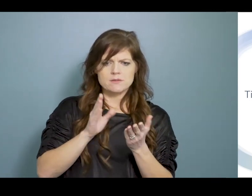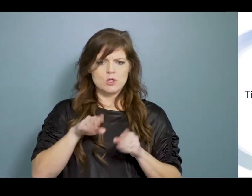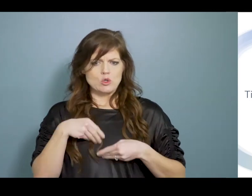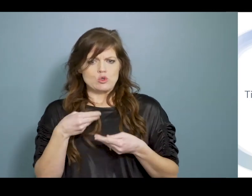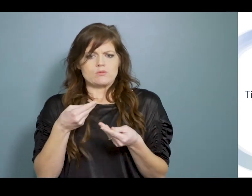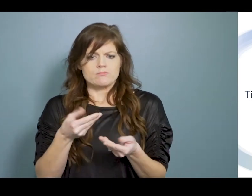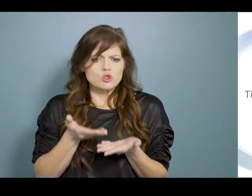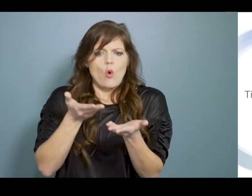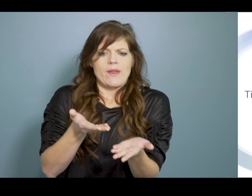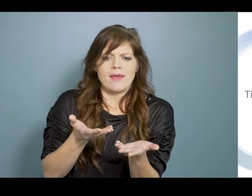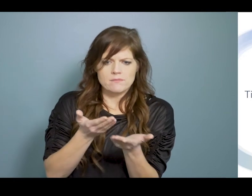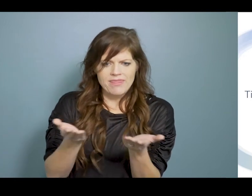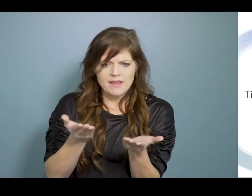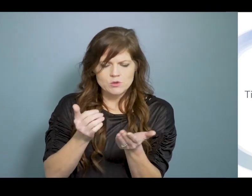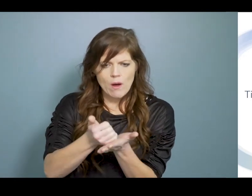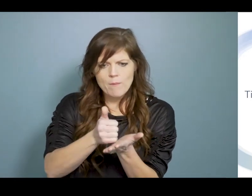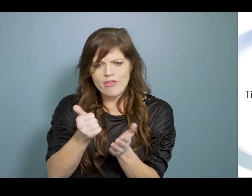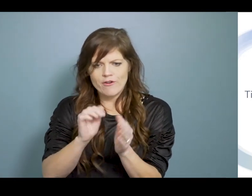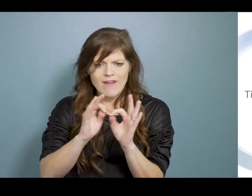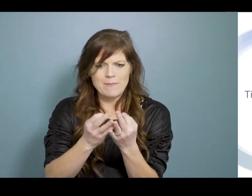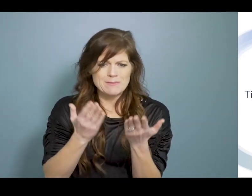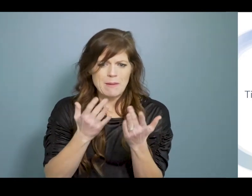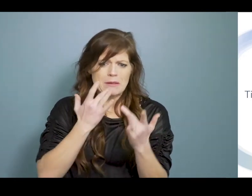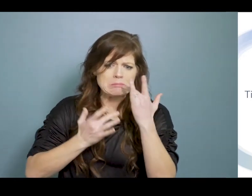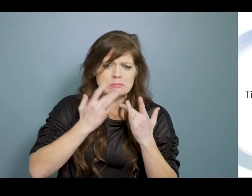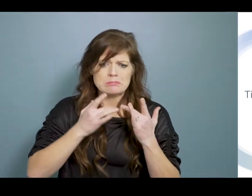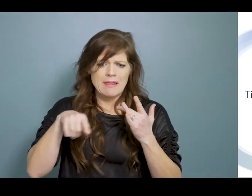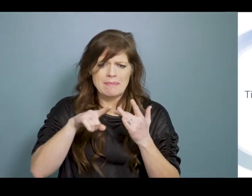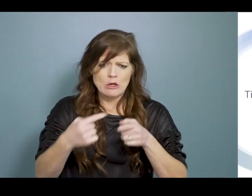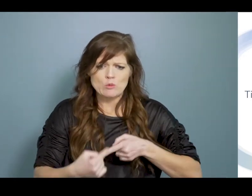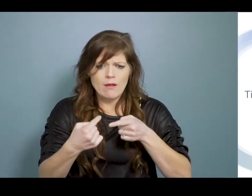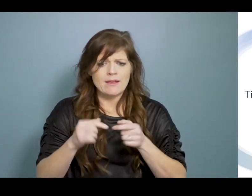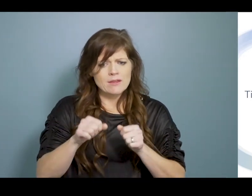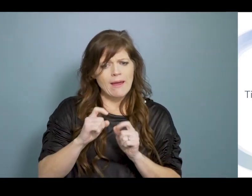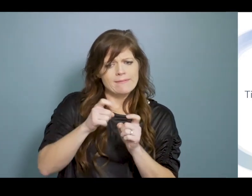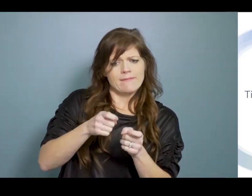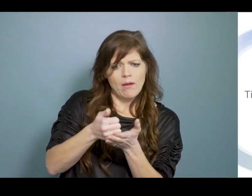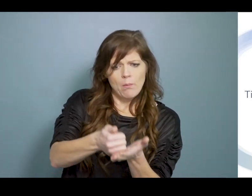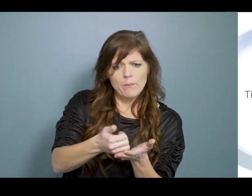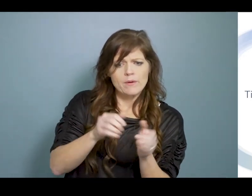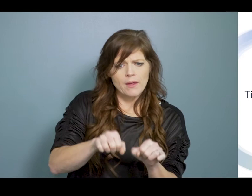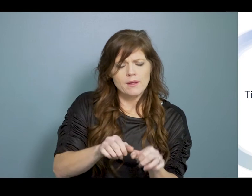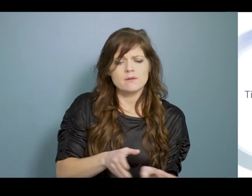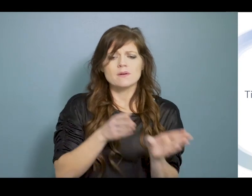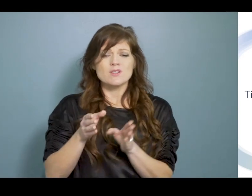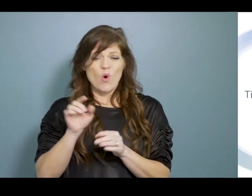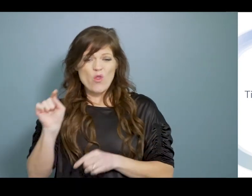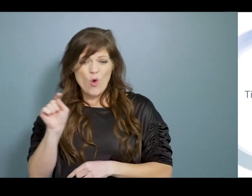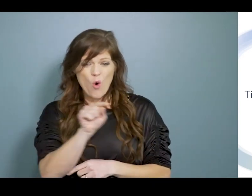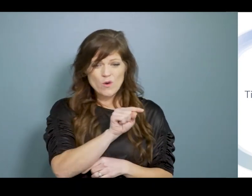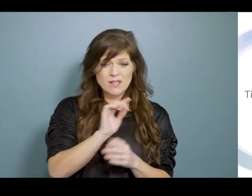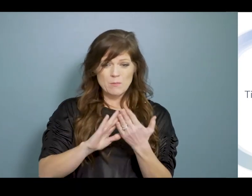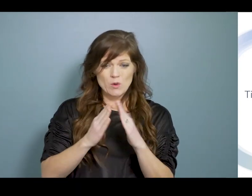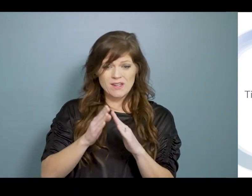so, no, it may not change everything that's happening, but it does help to feel like we're taking a